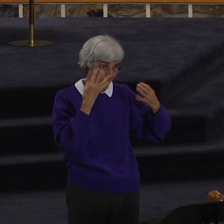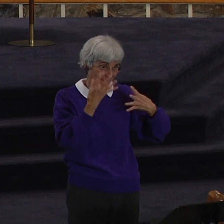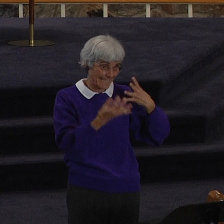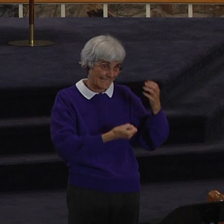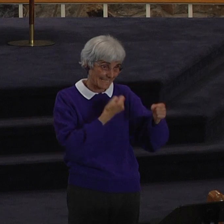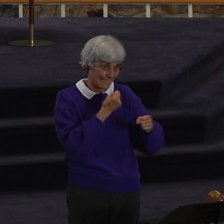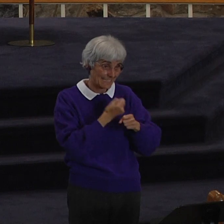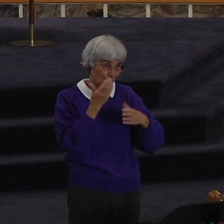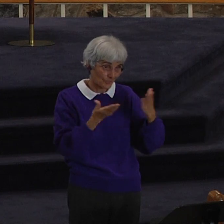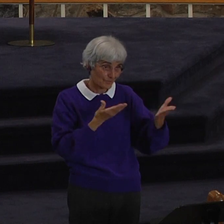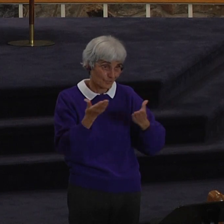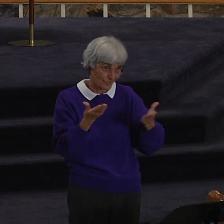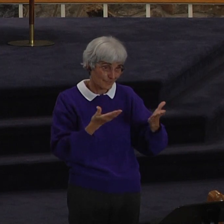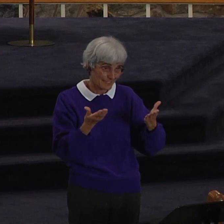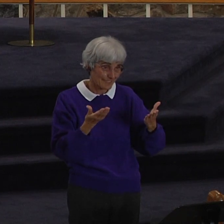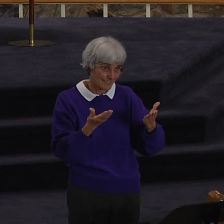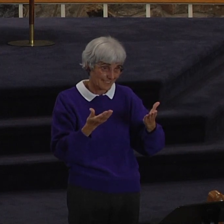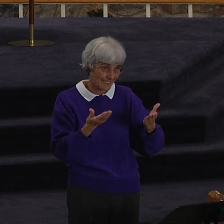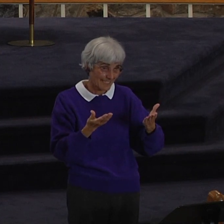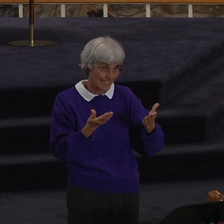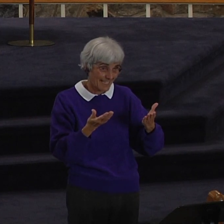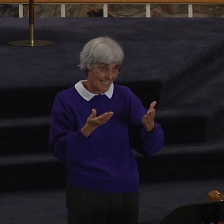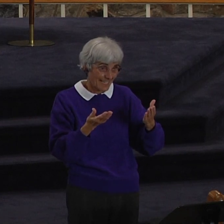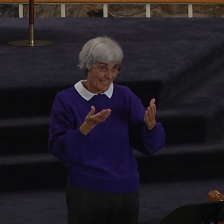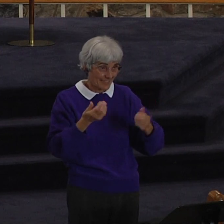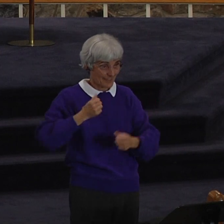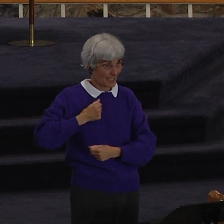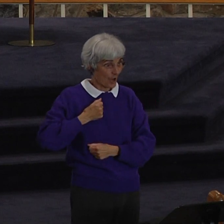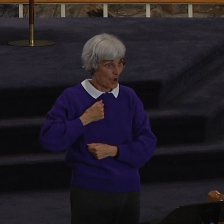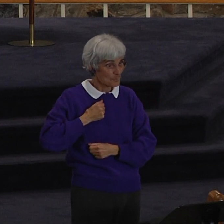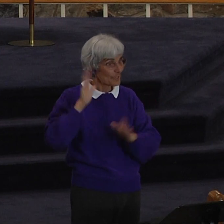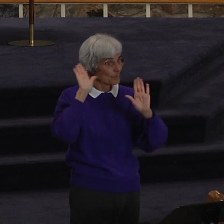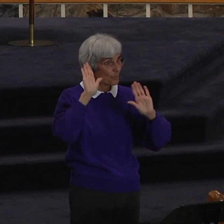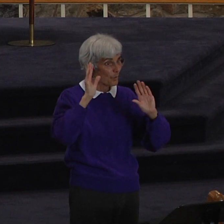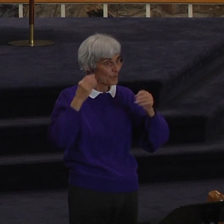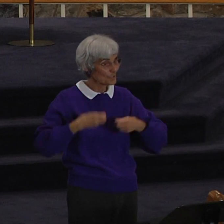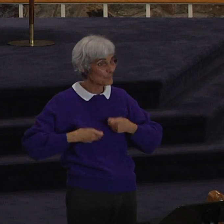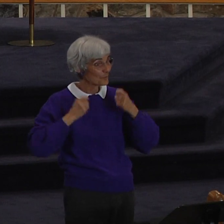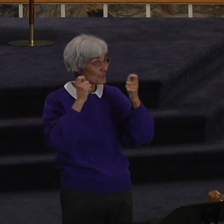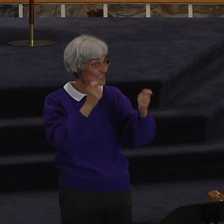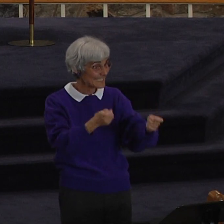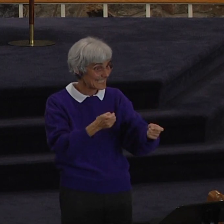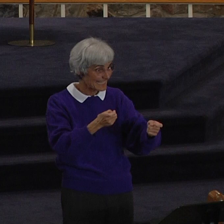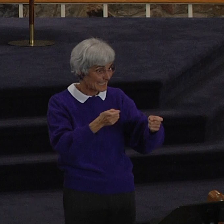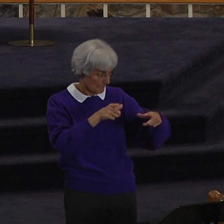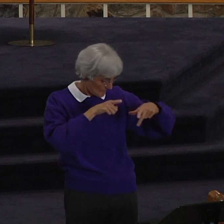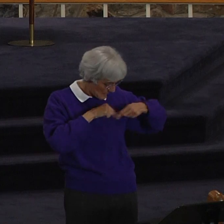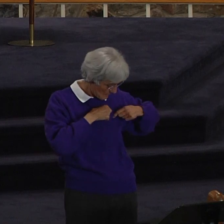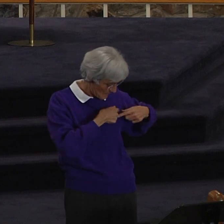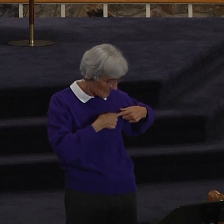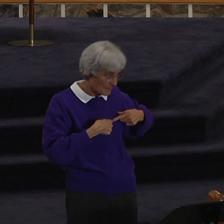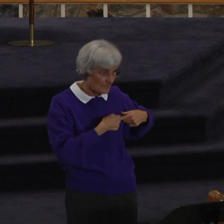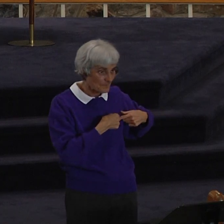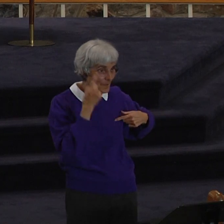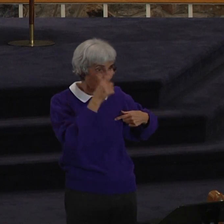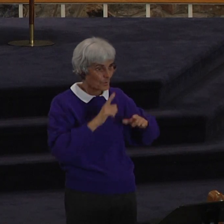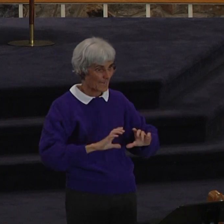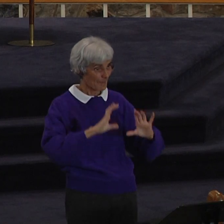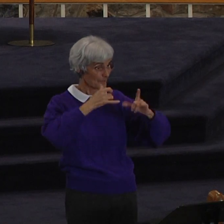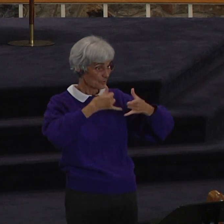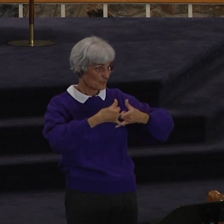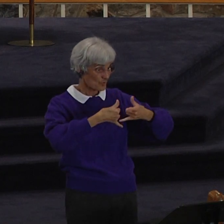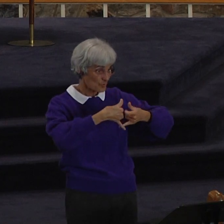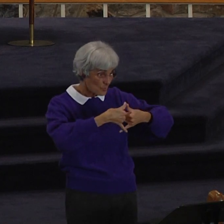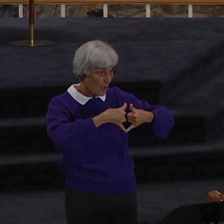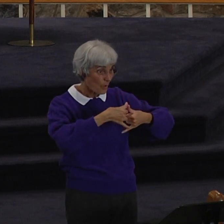many years. The Army is great about awarding selfless service. We place